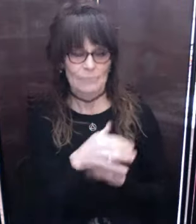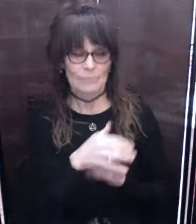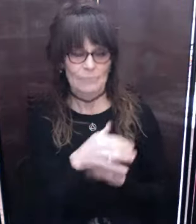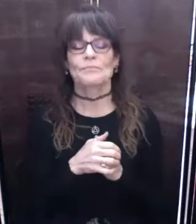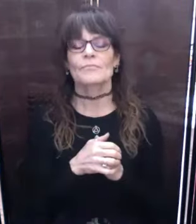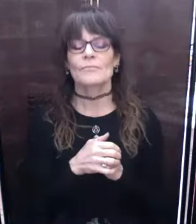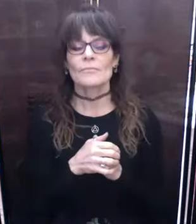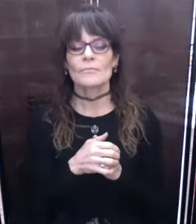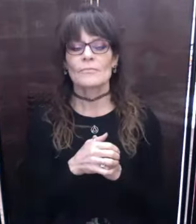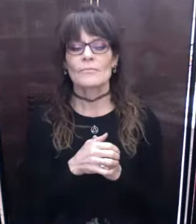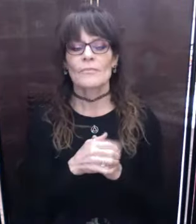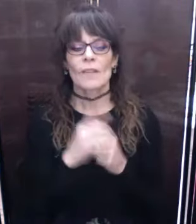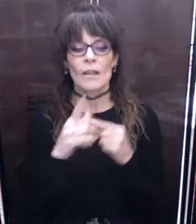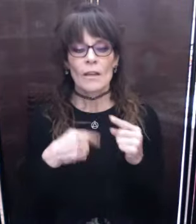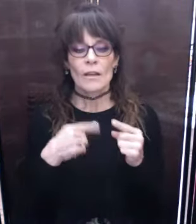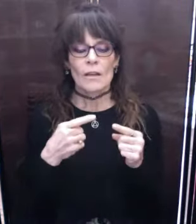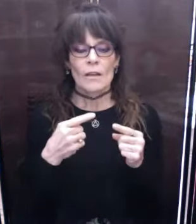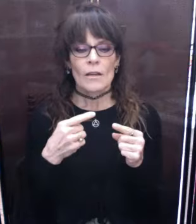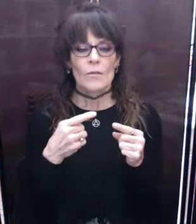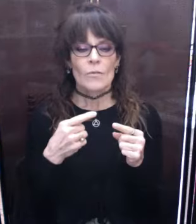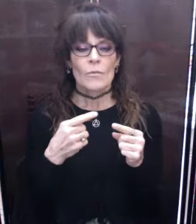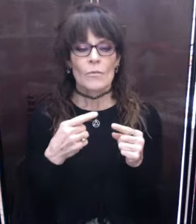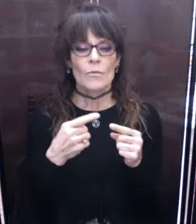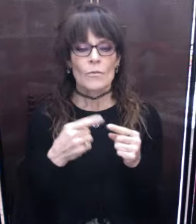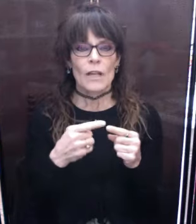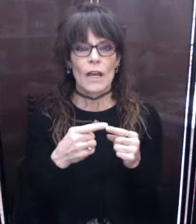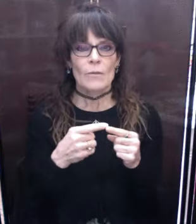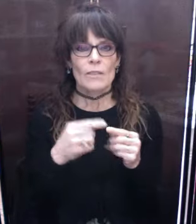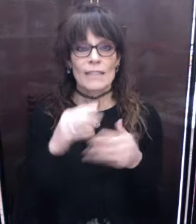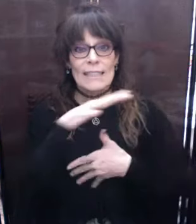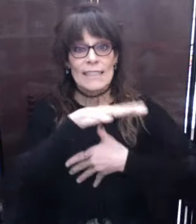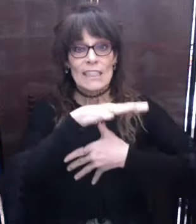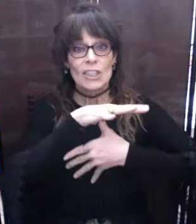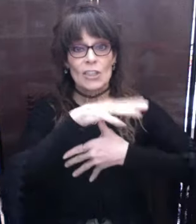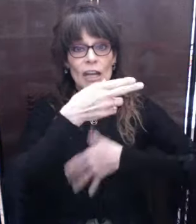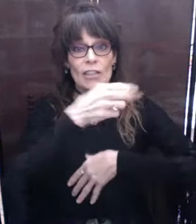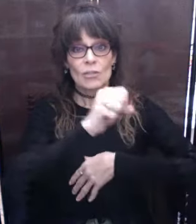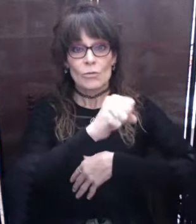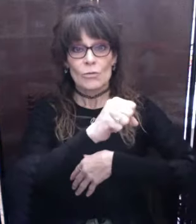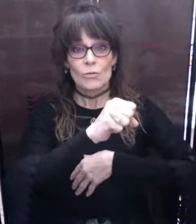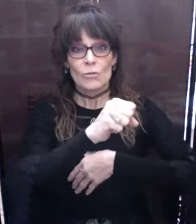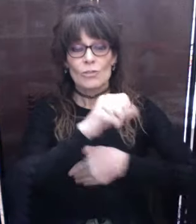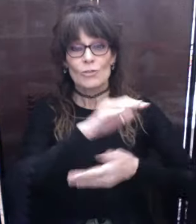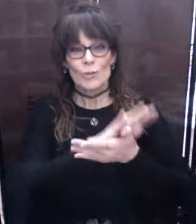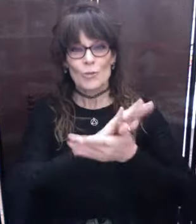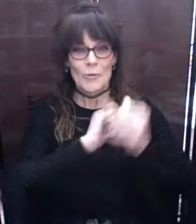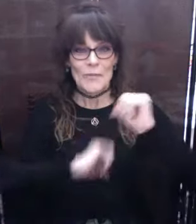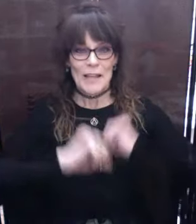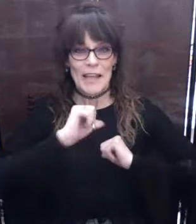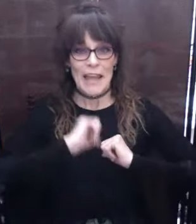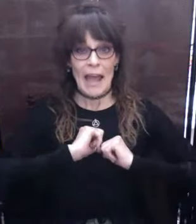When I was when I was a senior in high school, I was in the school play. I'd been in the school play for a number of years,